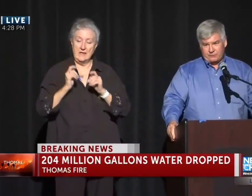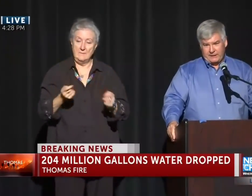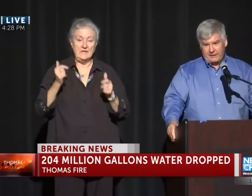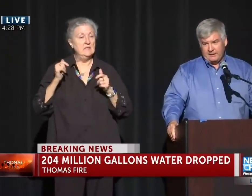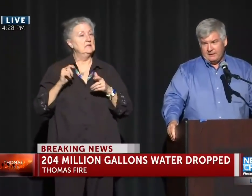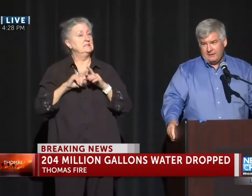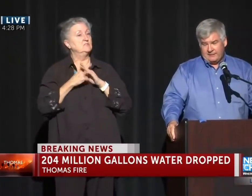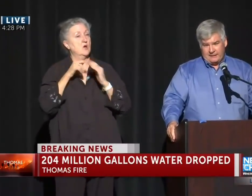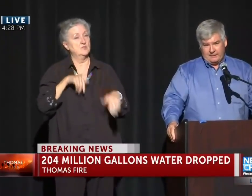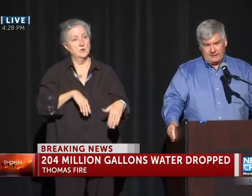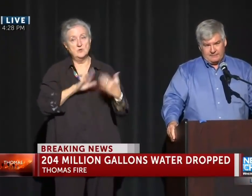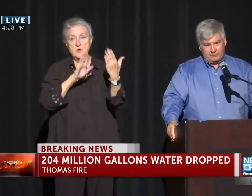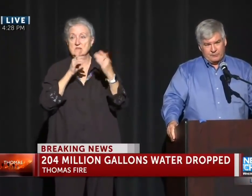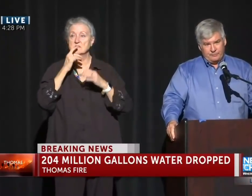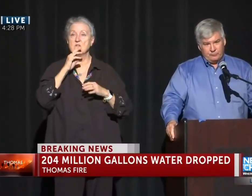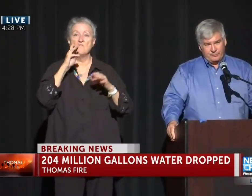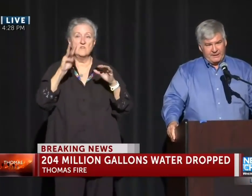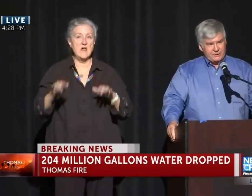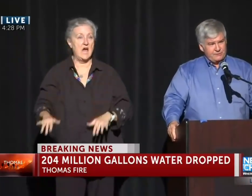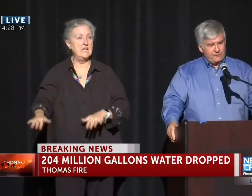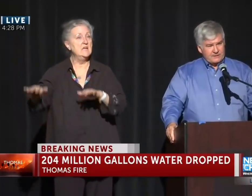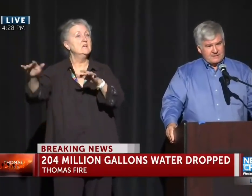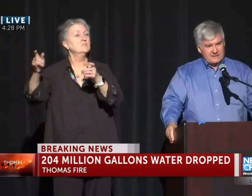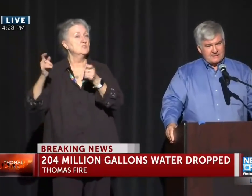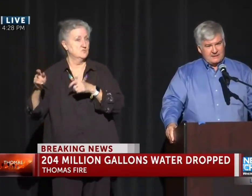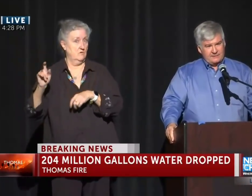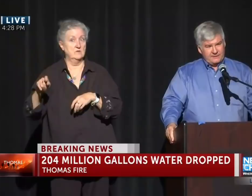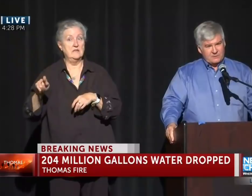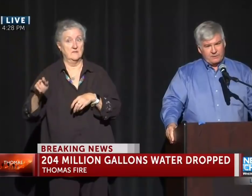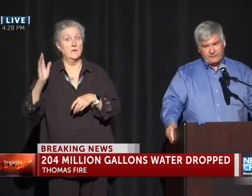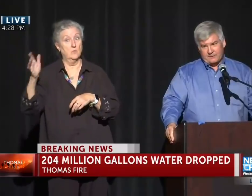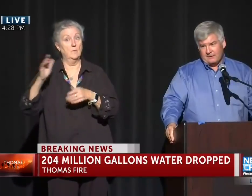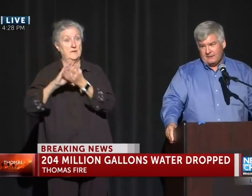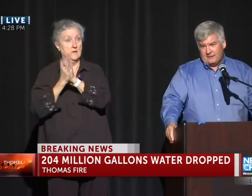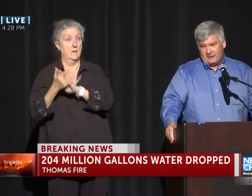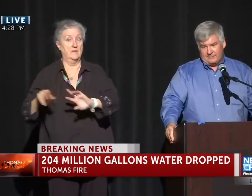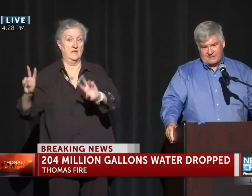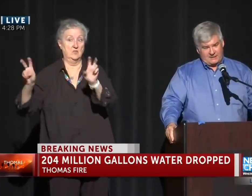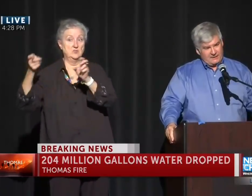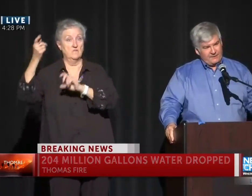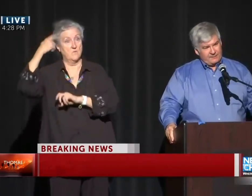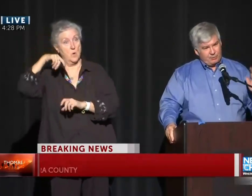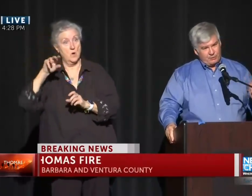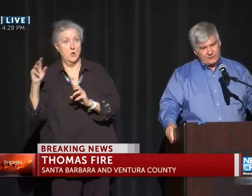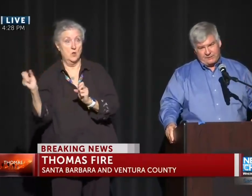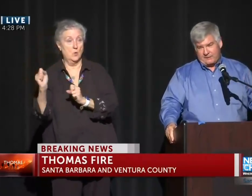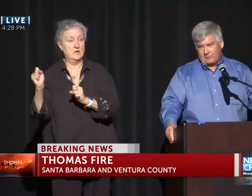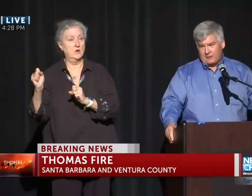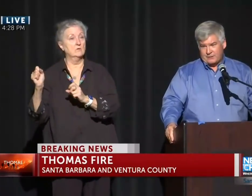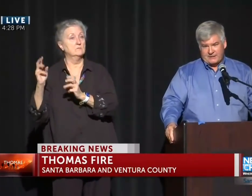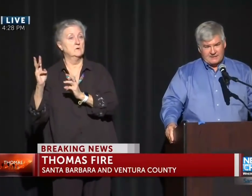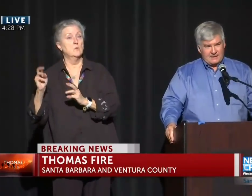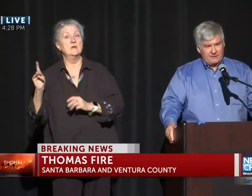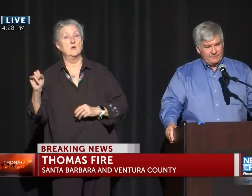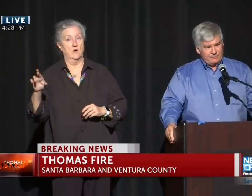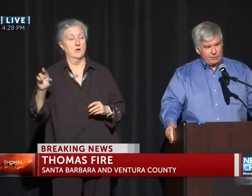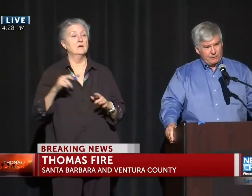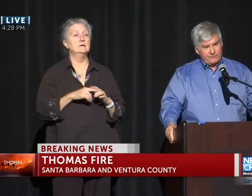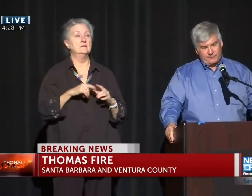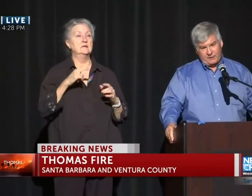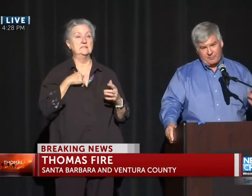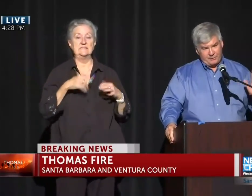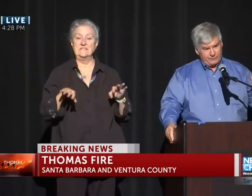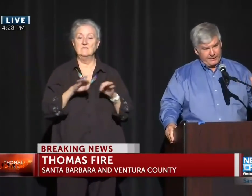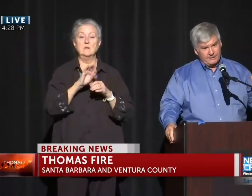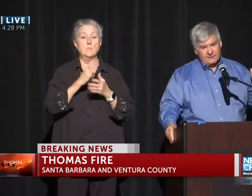the flood control need that will be an issue for us this winter. Significant portion of our watersheds now have